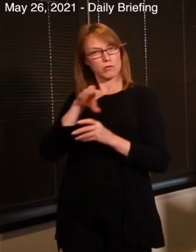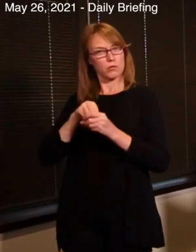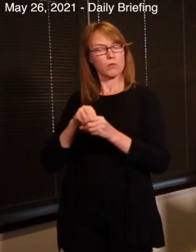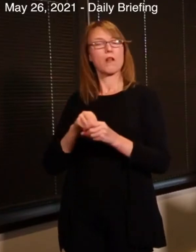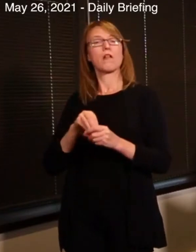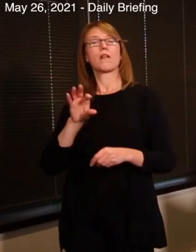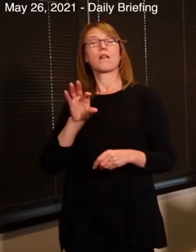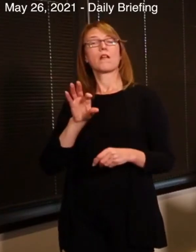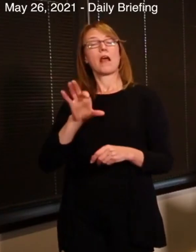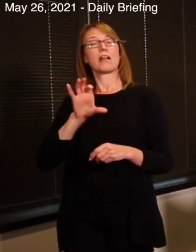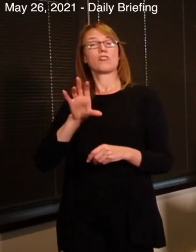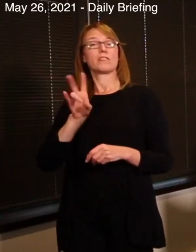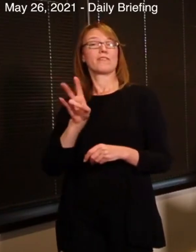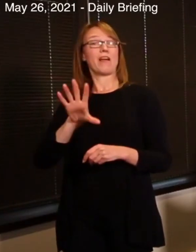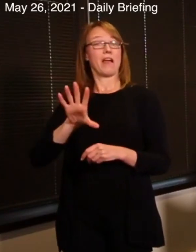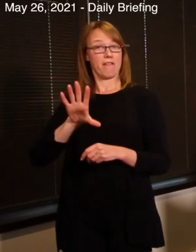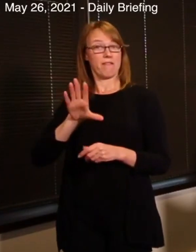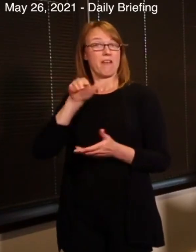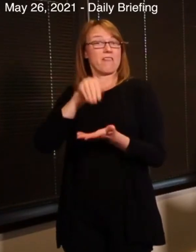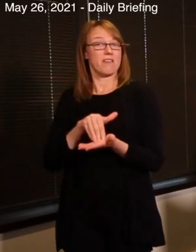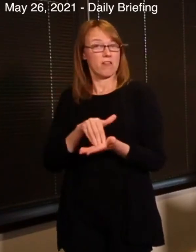970,000 first doses and